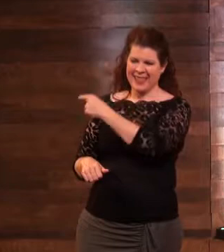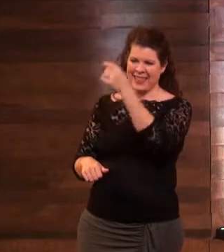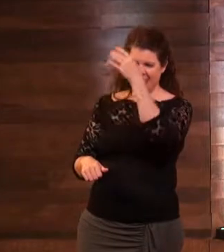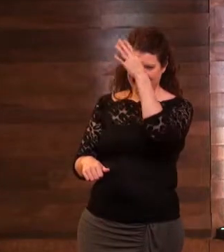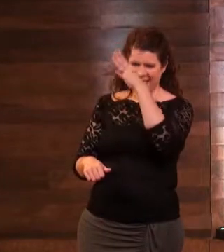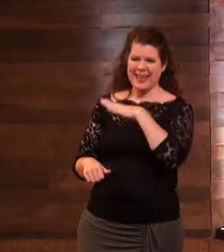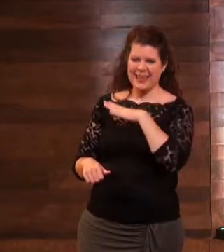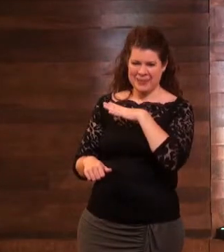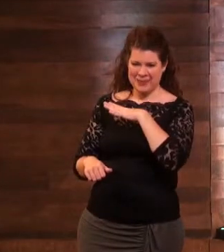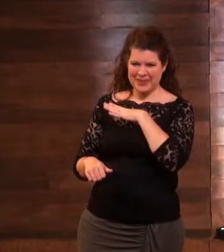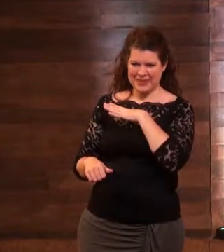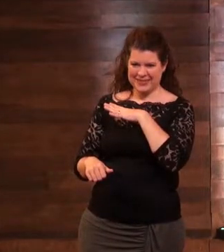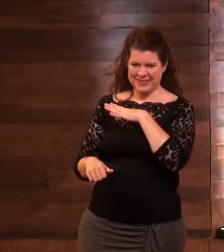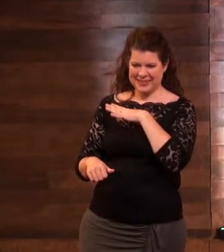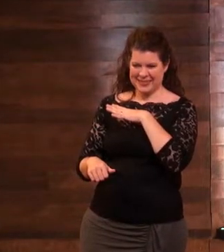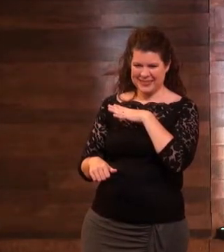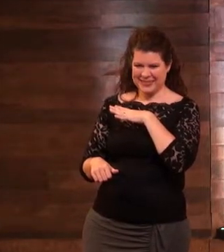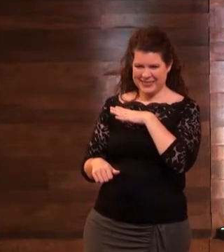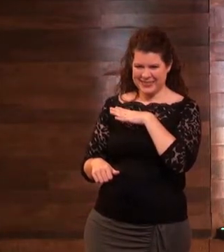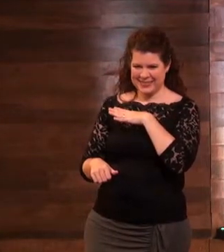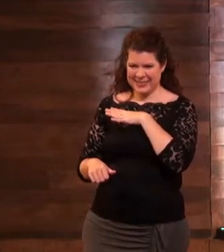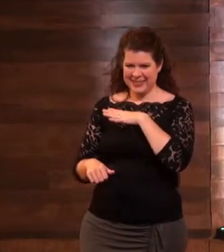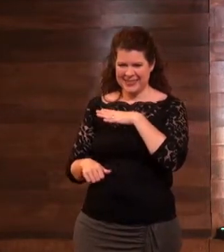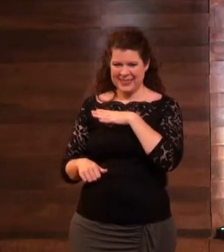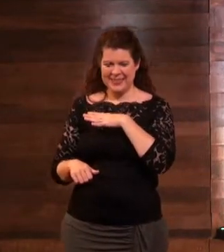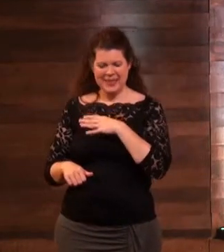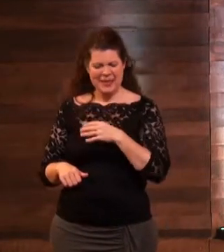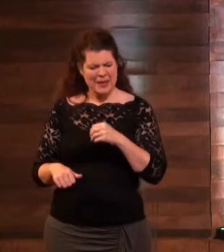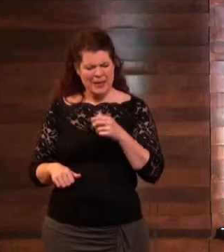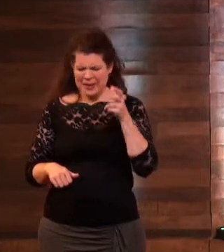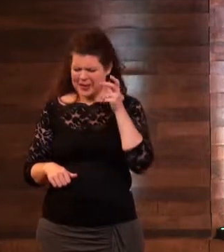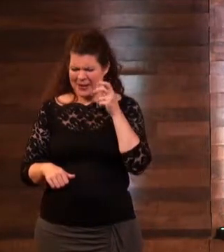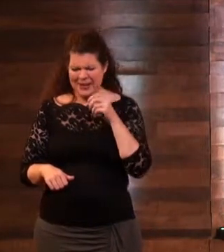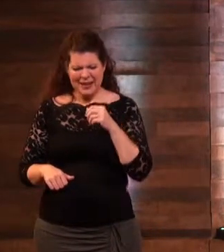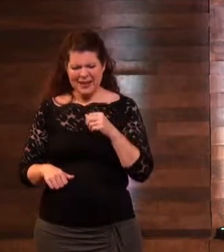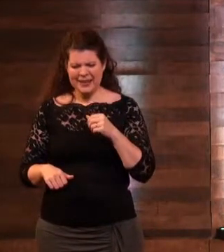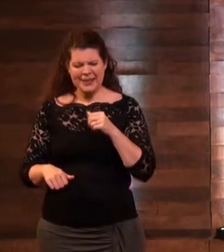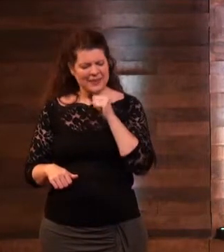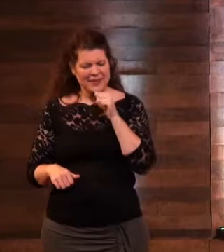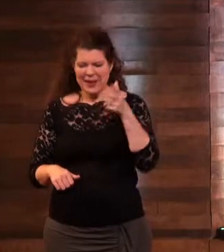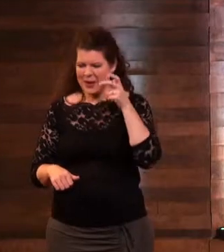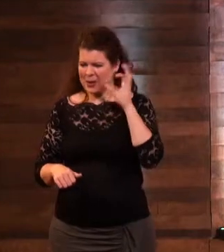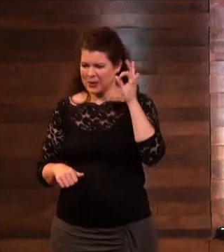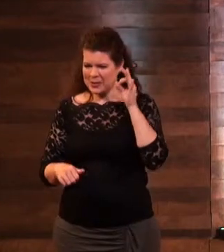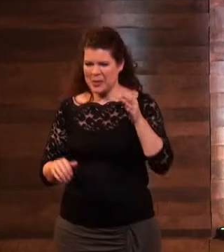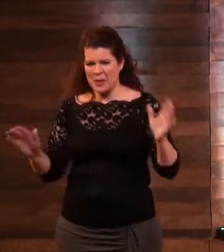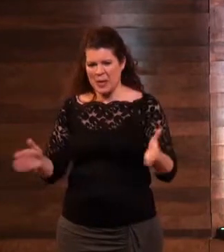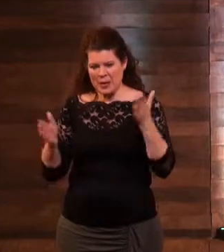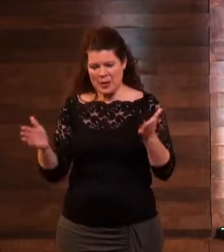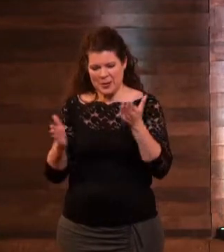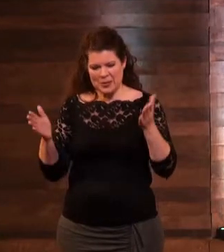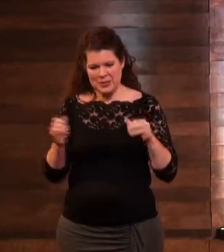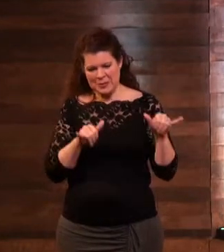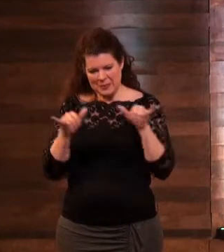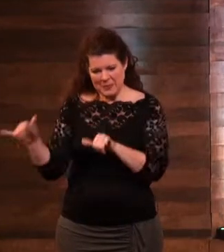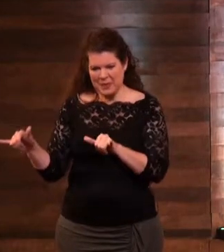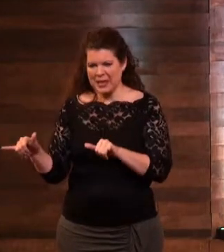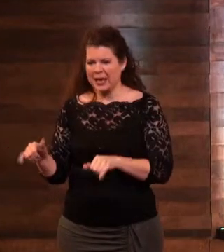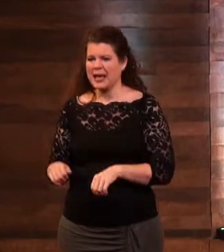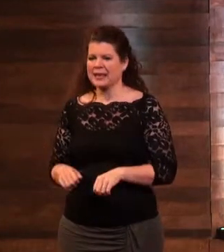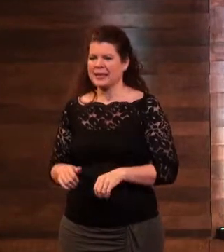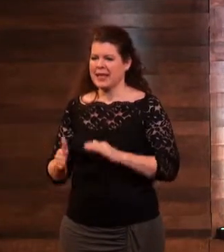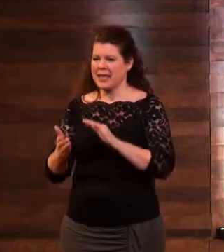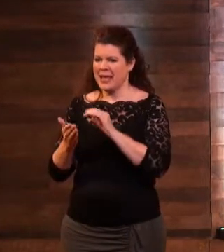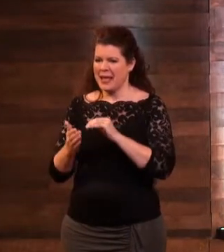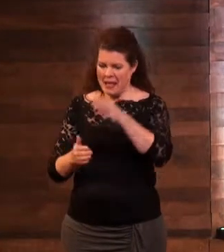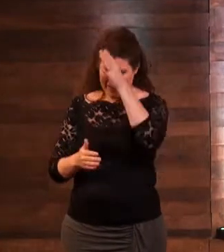We probably never had anyone in a sermon by encouraging you to be like a Port-a-John, but you know what I mean, right? That guy had it figured out, and he was